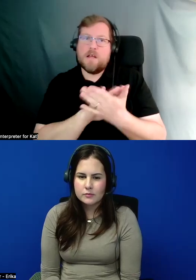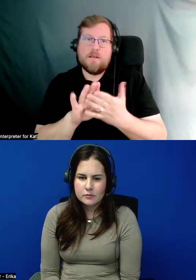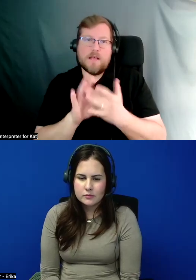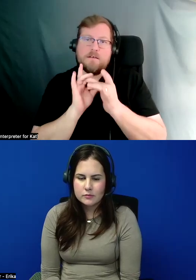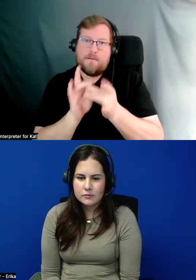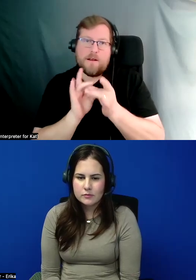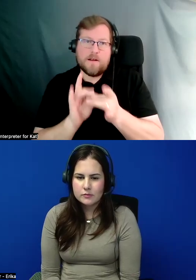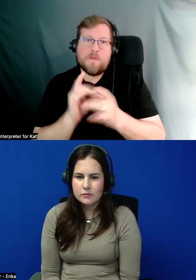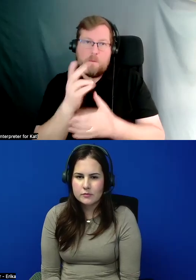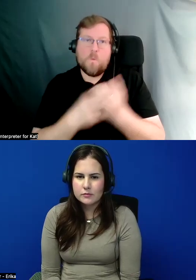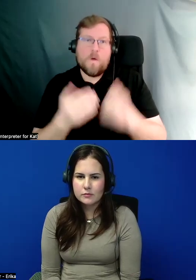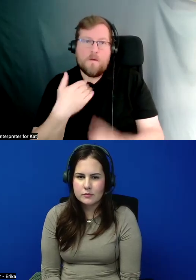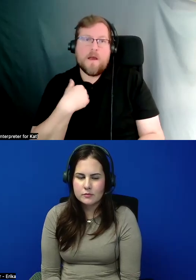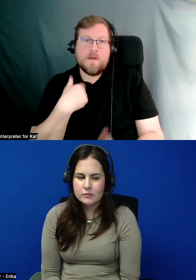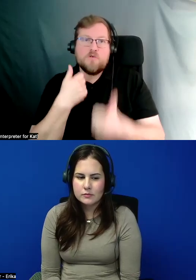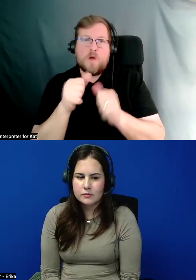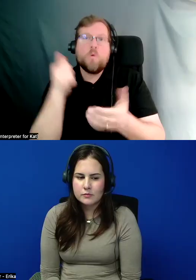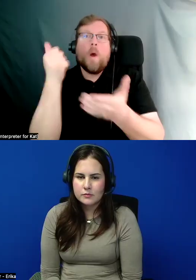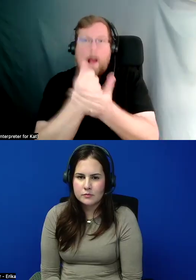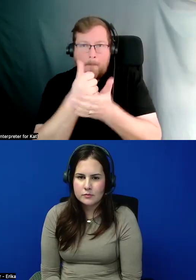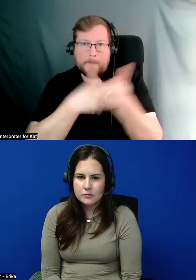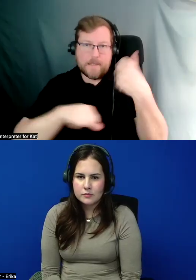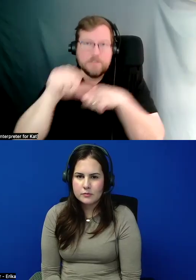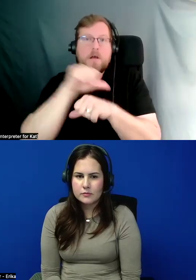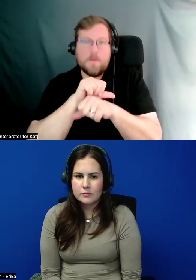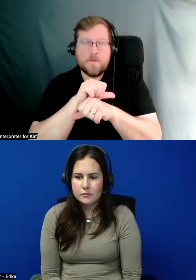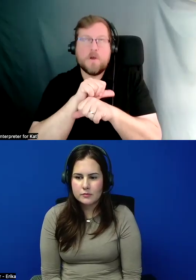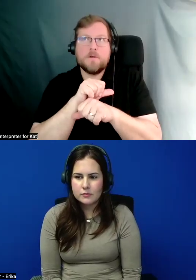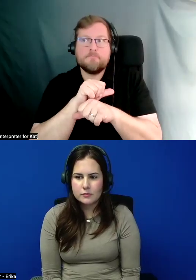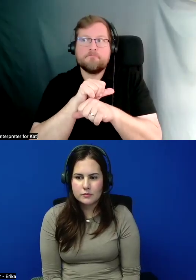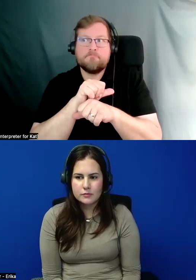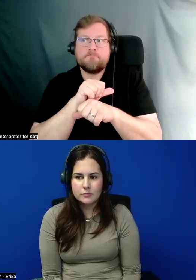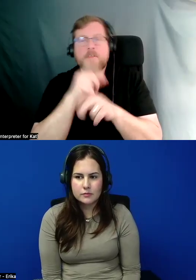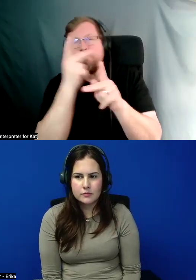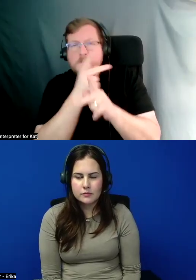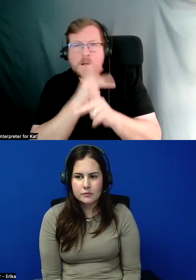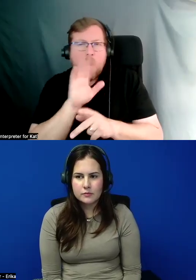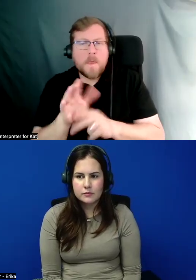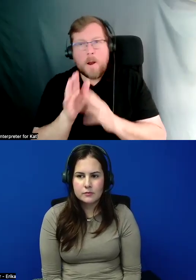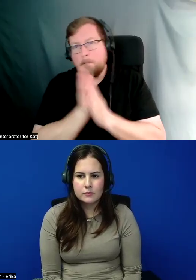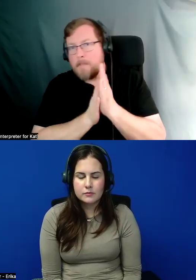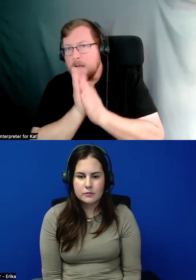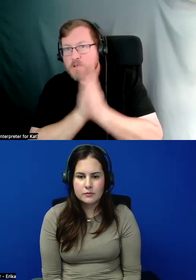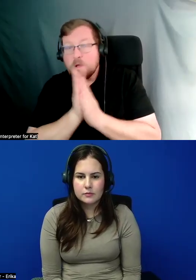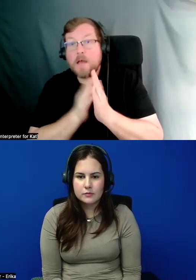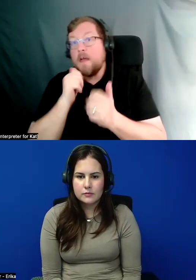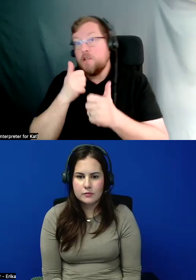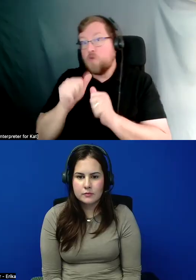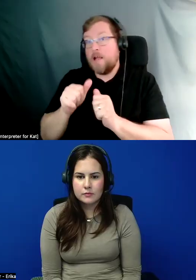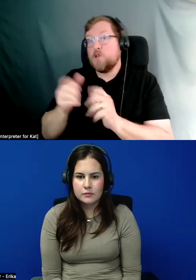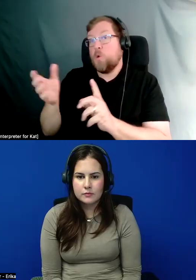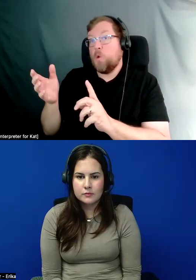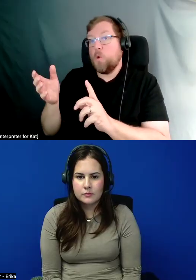both had, trying to help each other discover their passion and trying to get Danny because he was